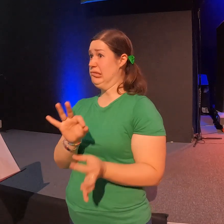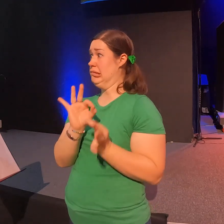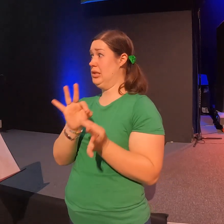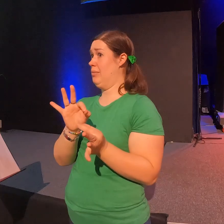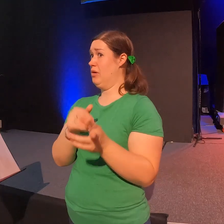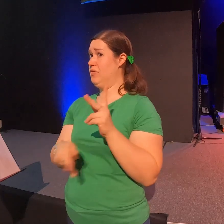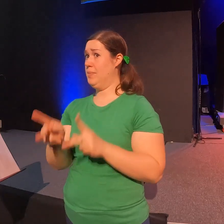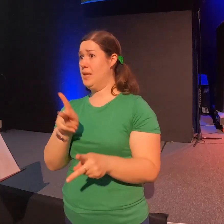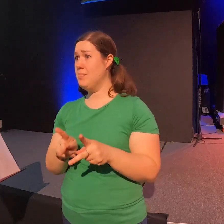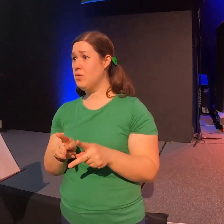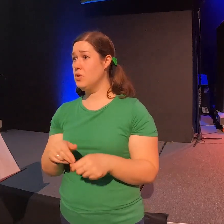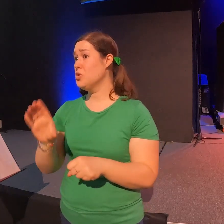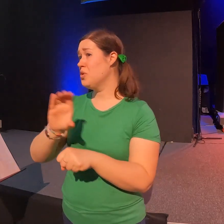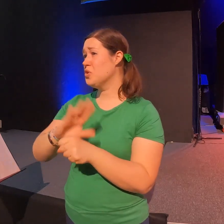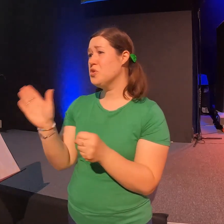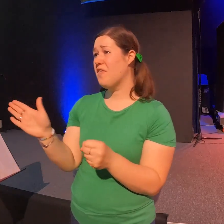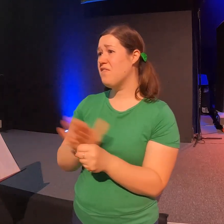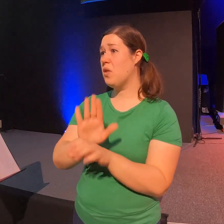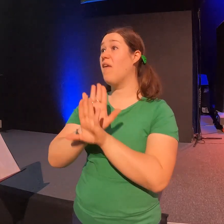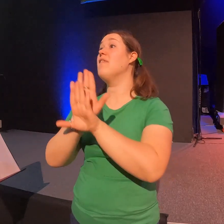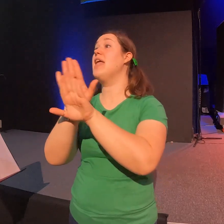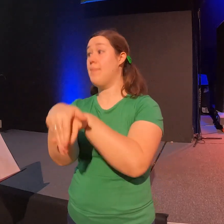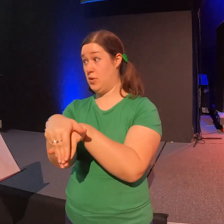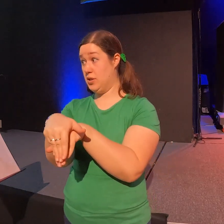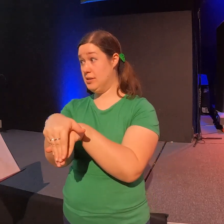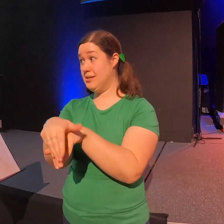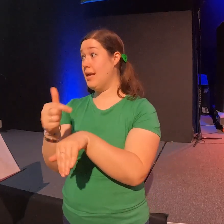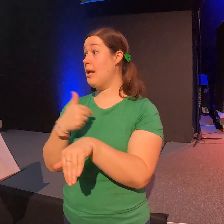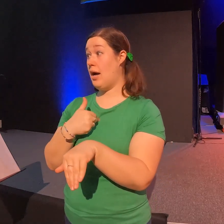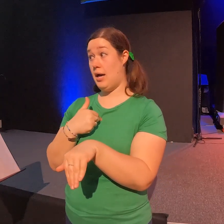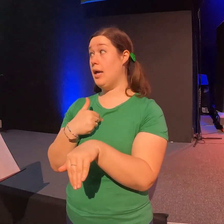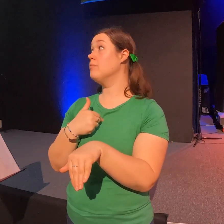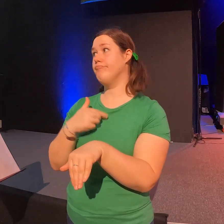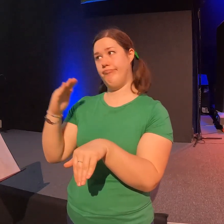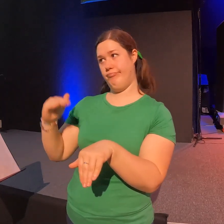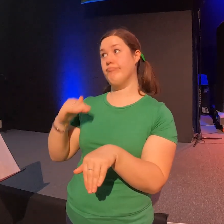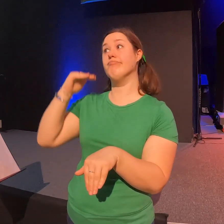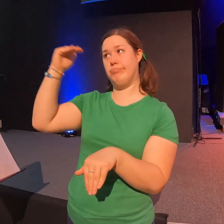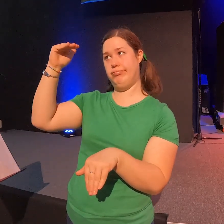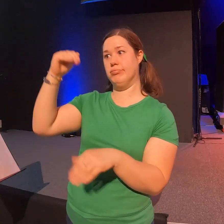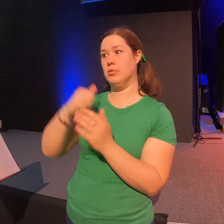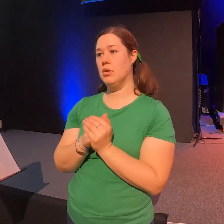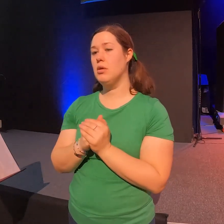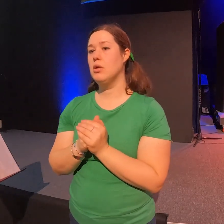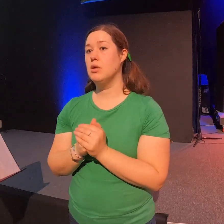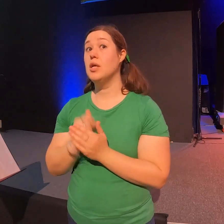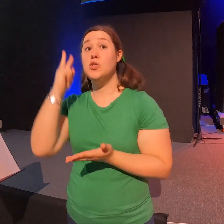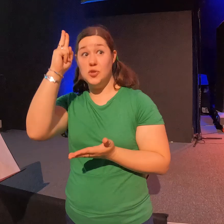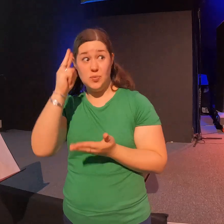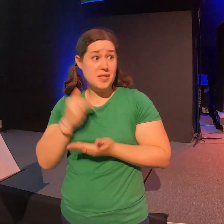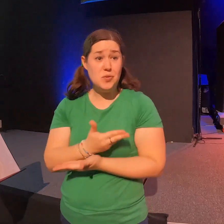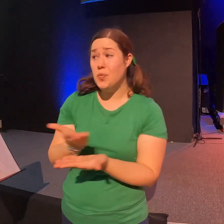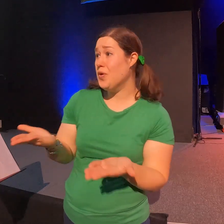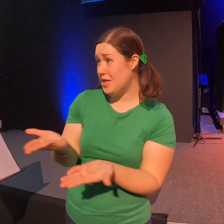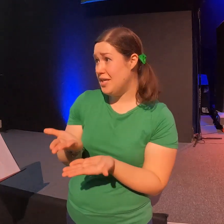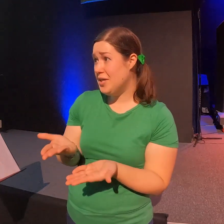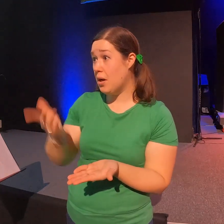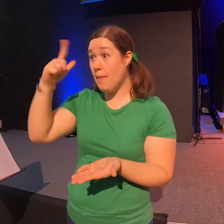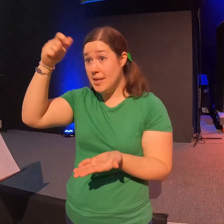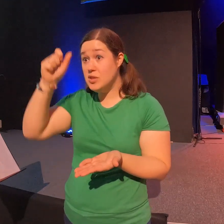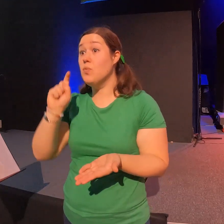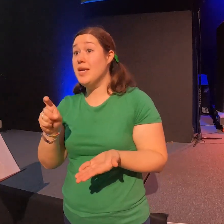bunch of hypocrites, and I am chief among them, which is why we're here, because we need a Savior. Raise your hand if you need a